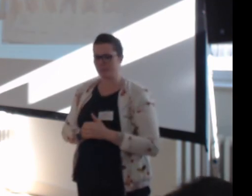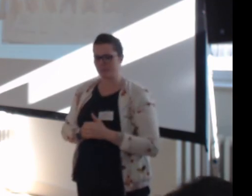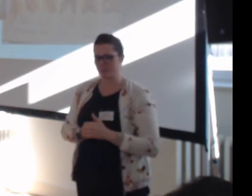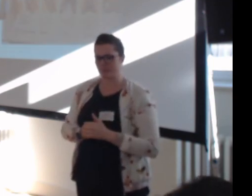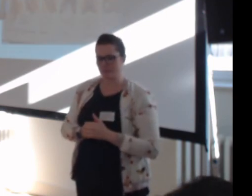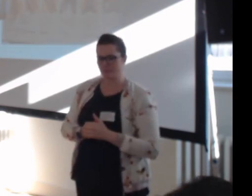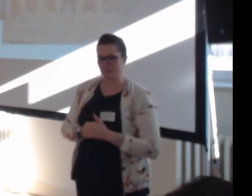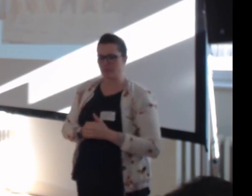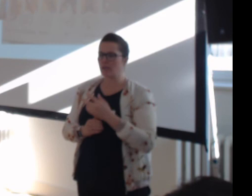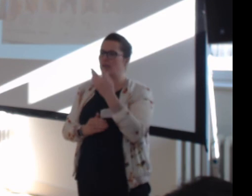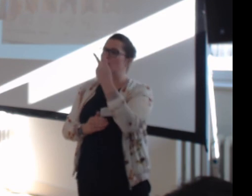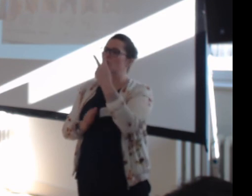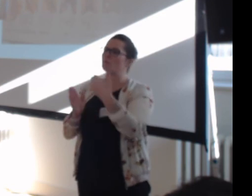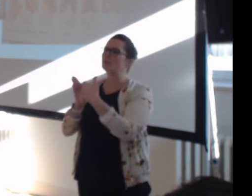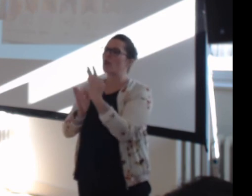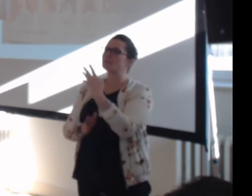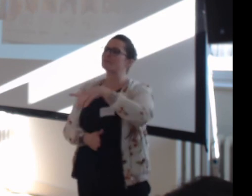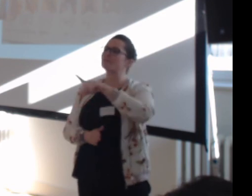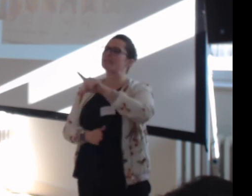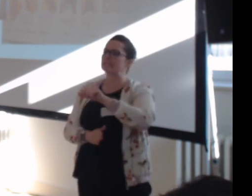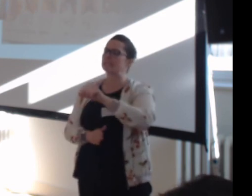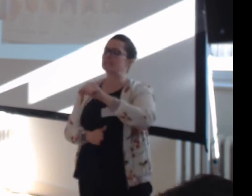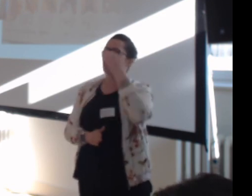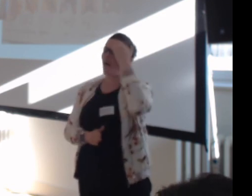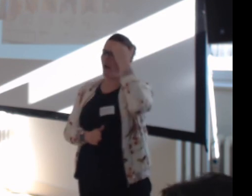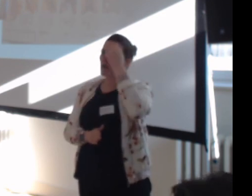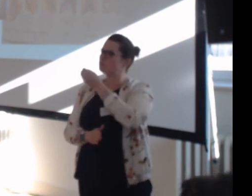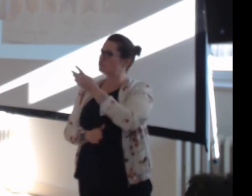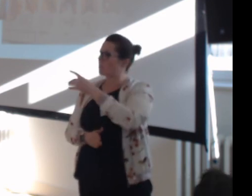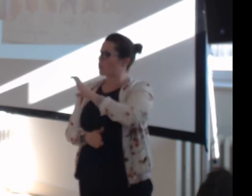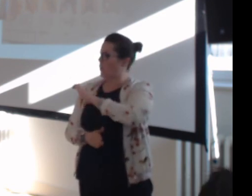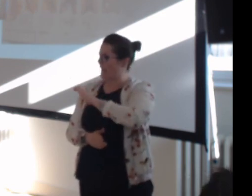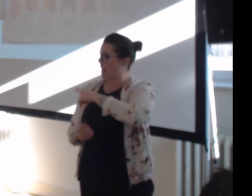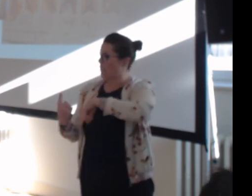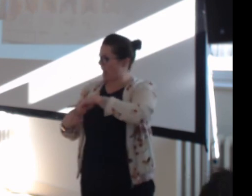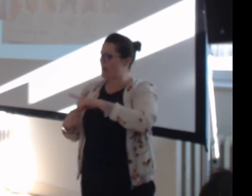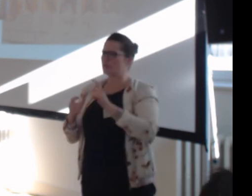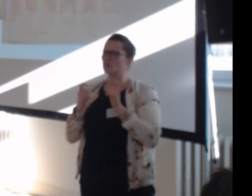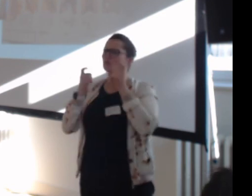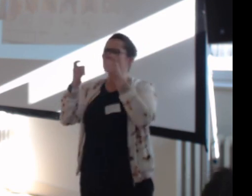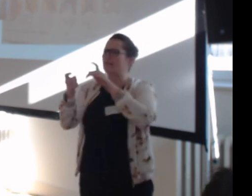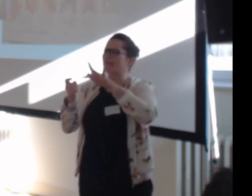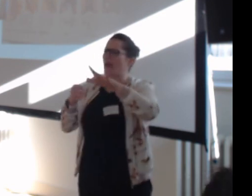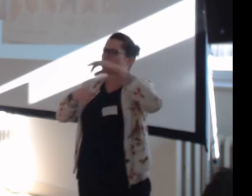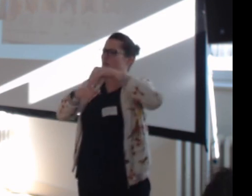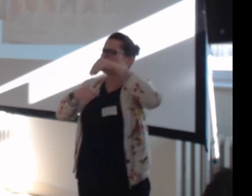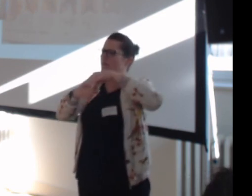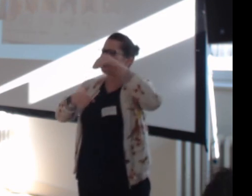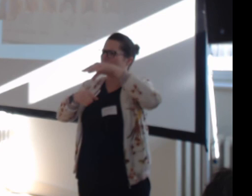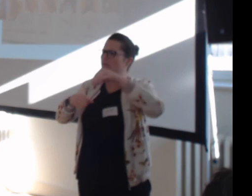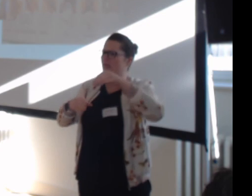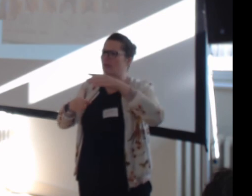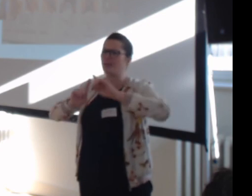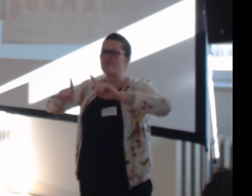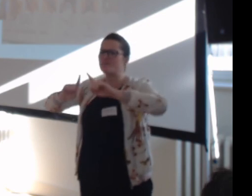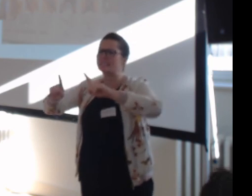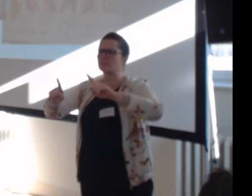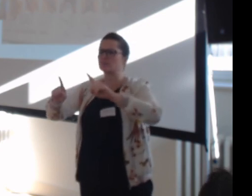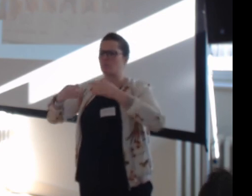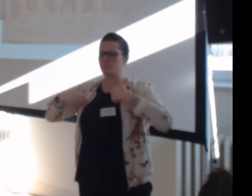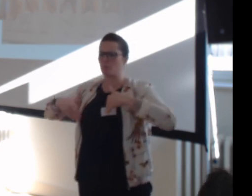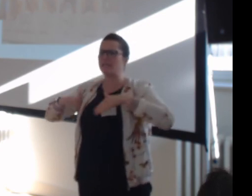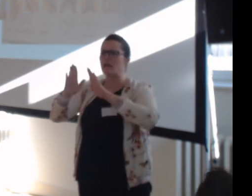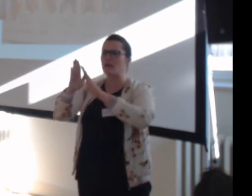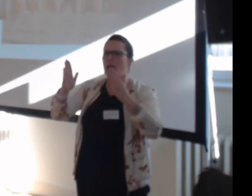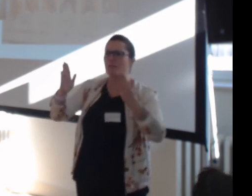awareness awakened in 2014 when some colleagues and myself took a study trip through Sweden, where we visited several public